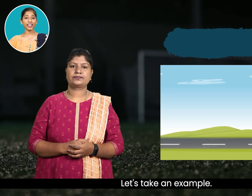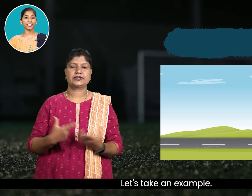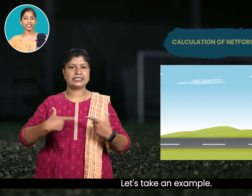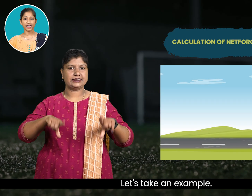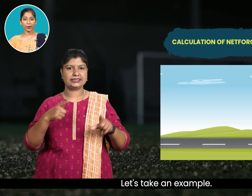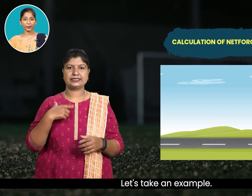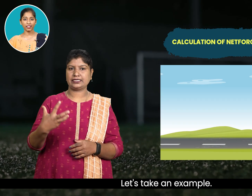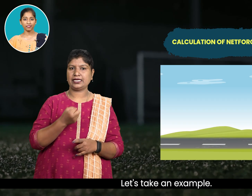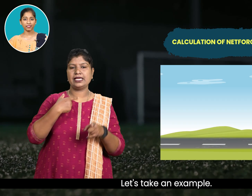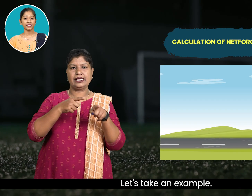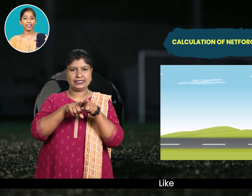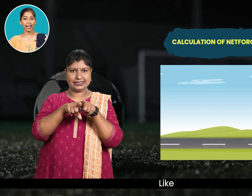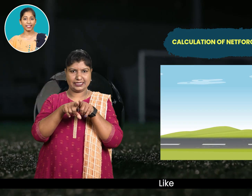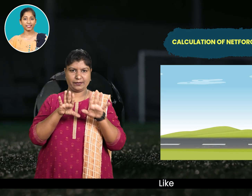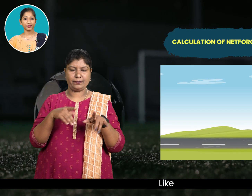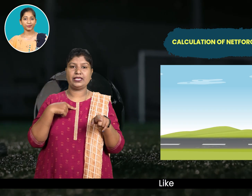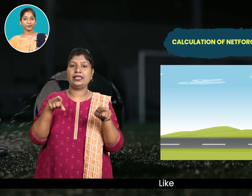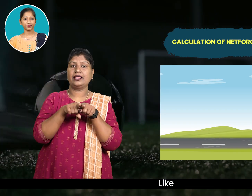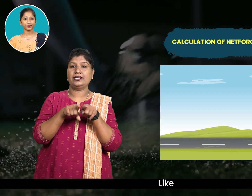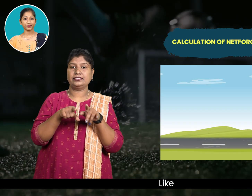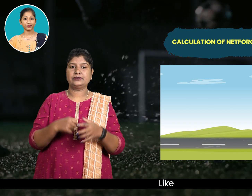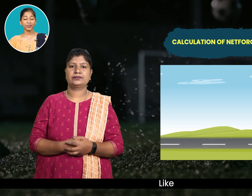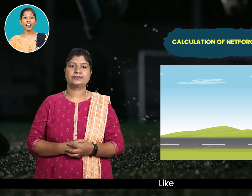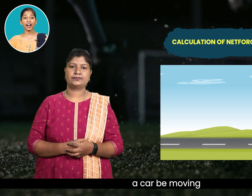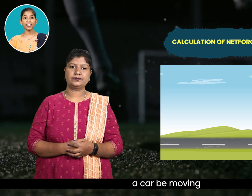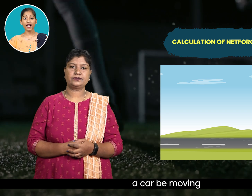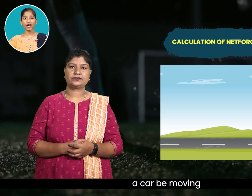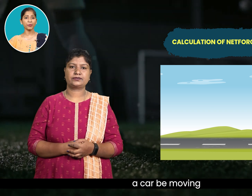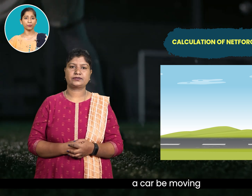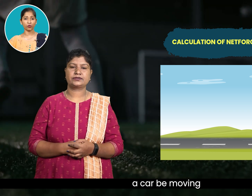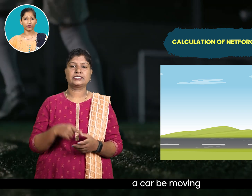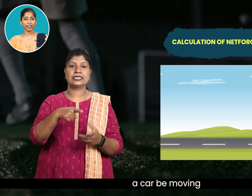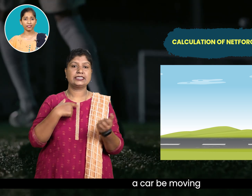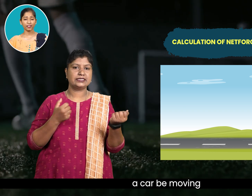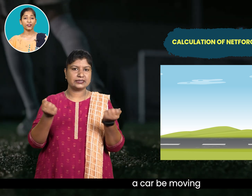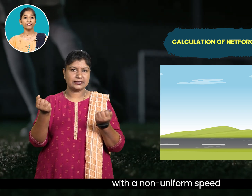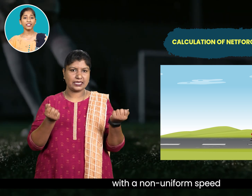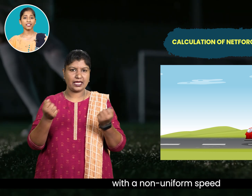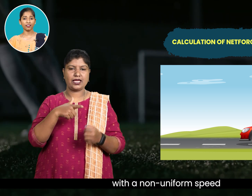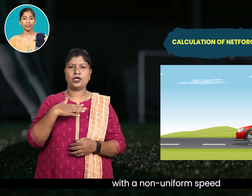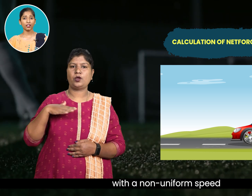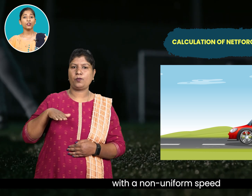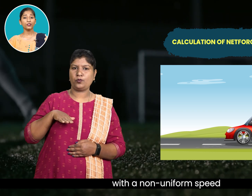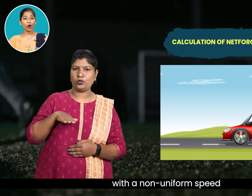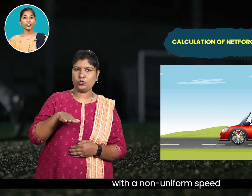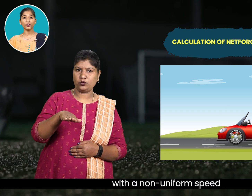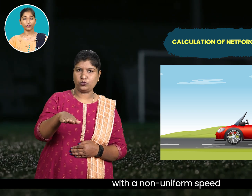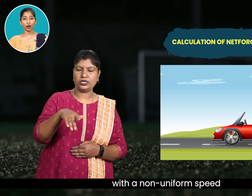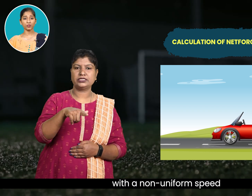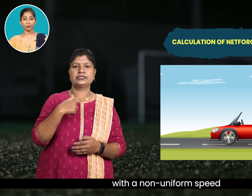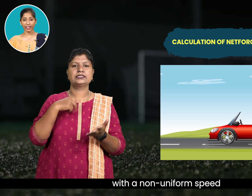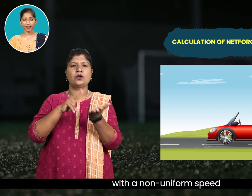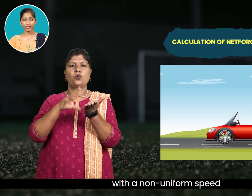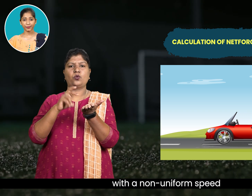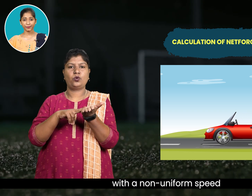Let's take an example like a car be moving with a